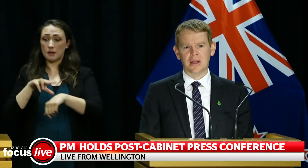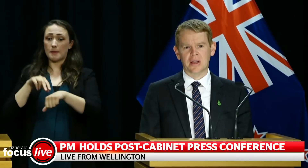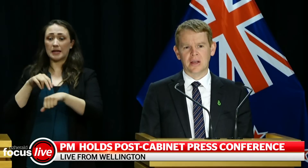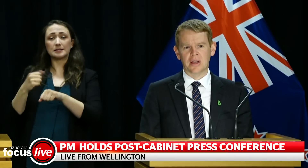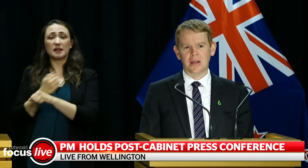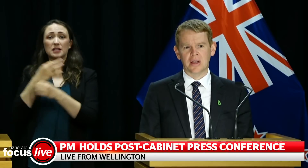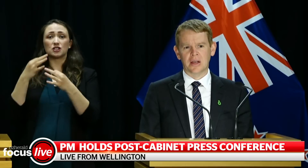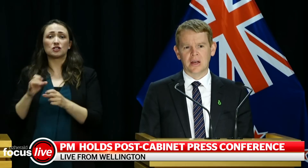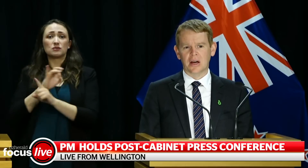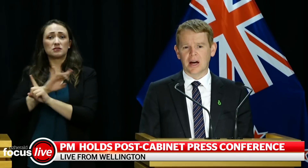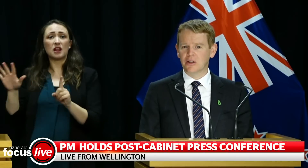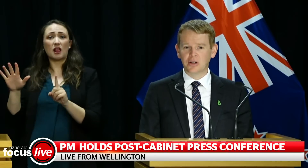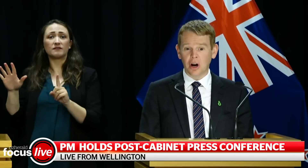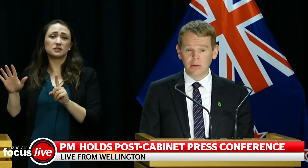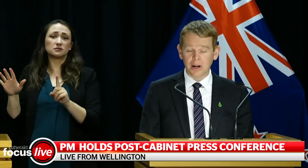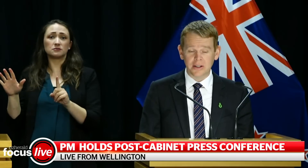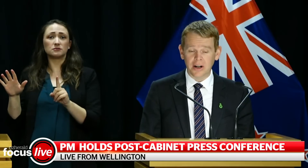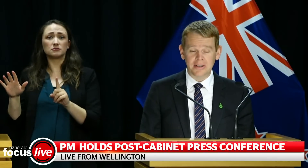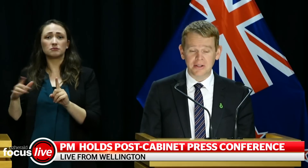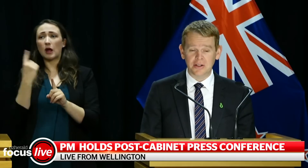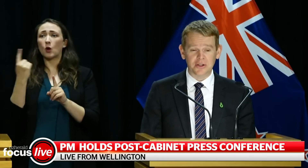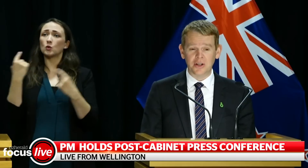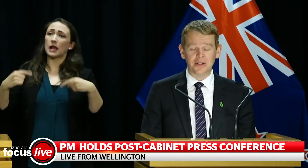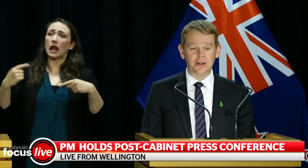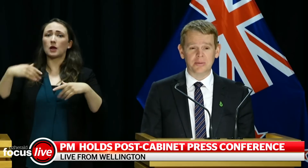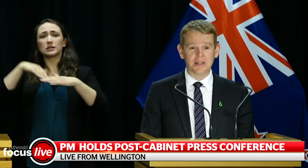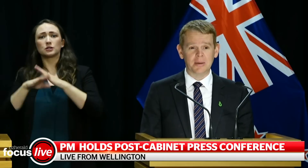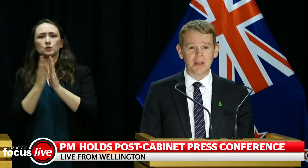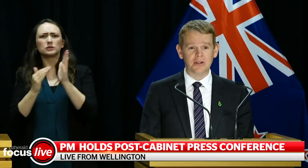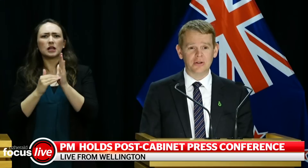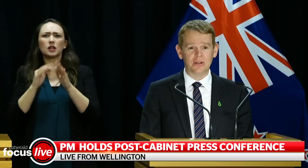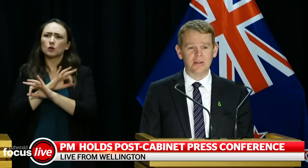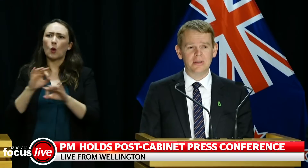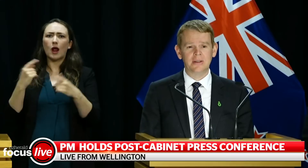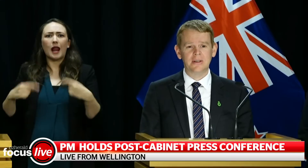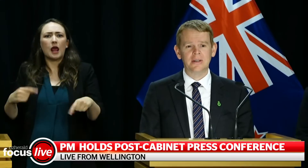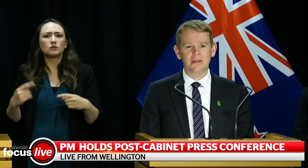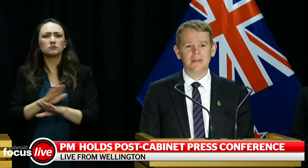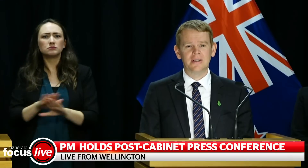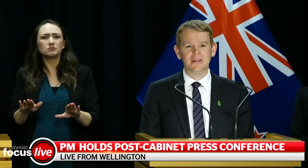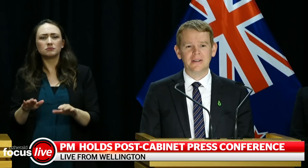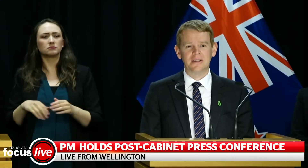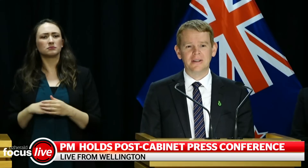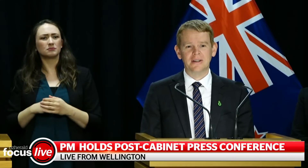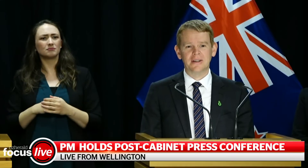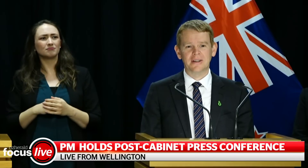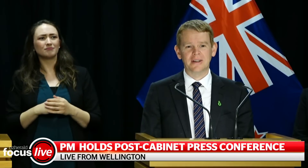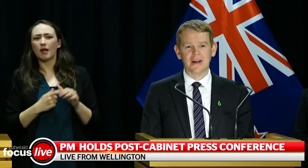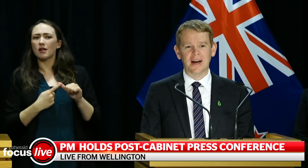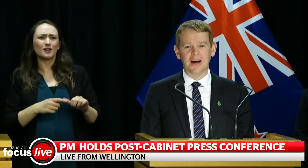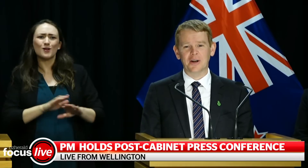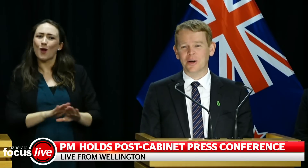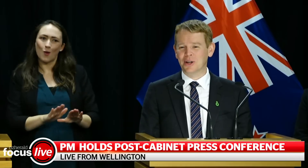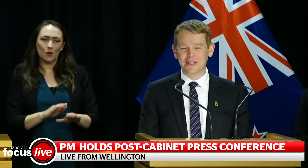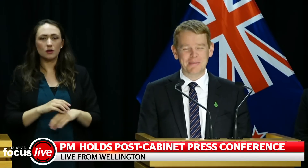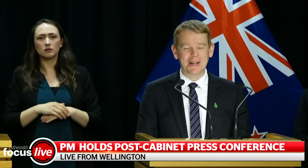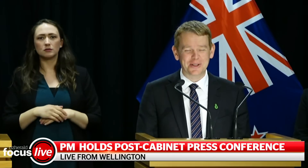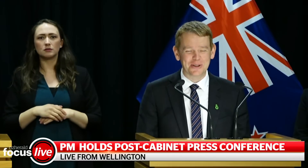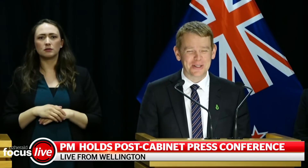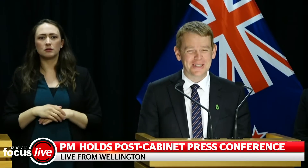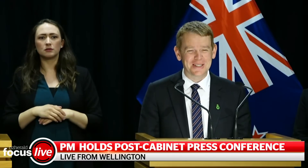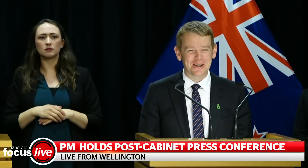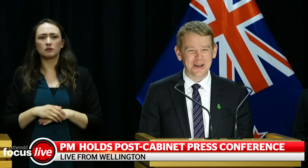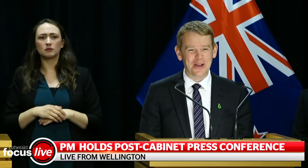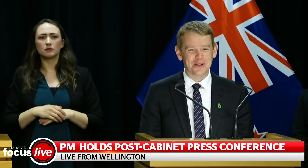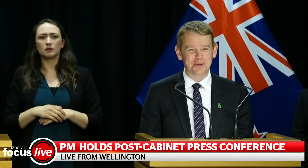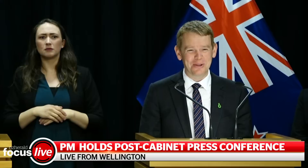want here and who they don't? No, I certainly don't accept that assertion. That's what's happened in this case. I don't accept that